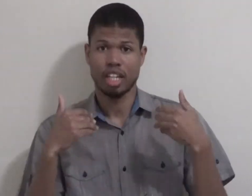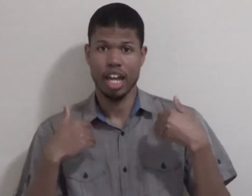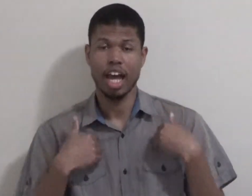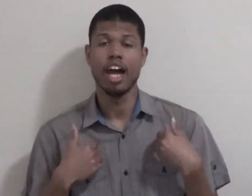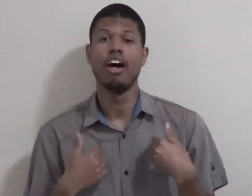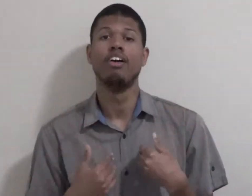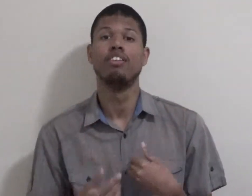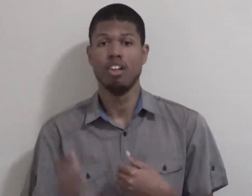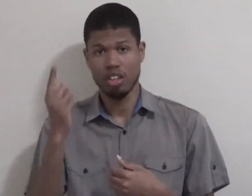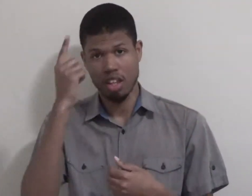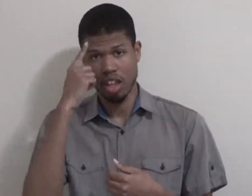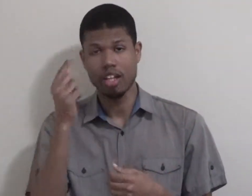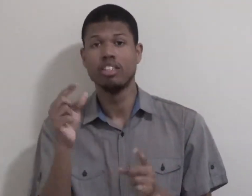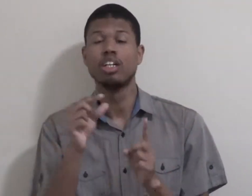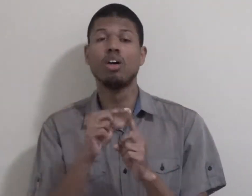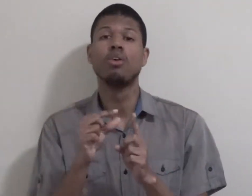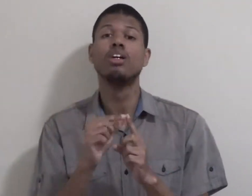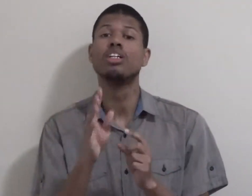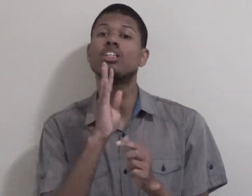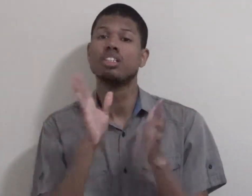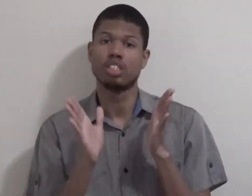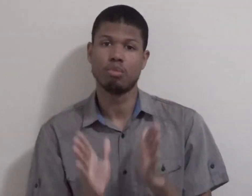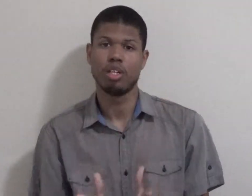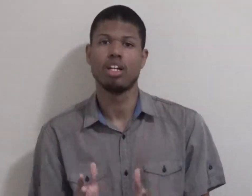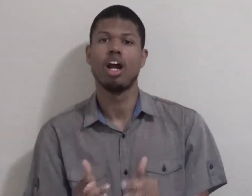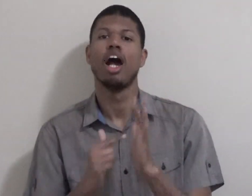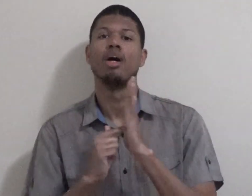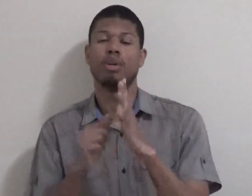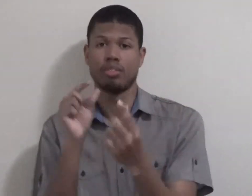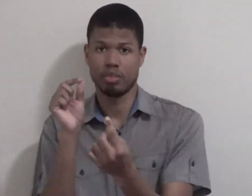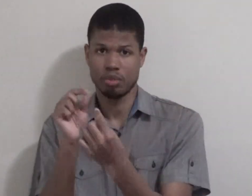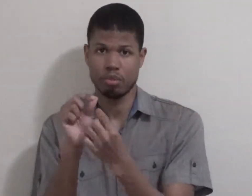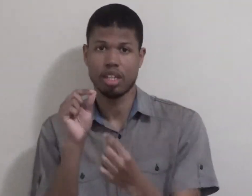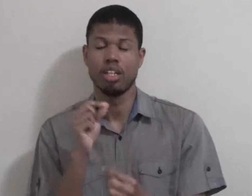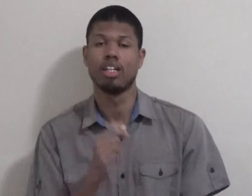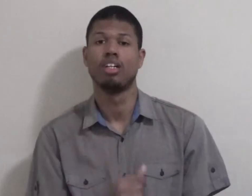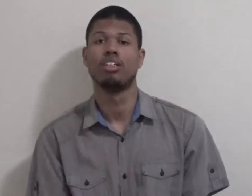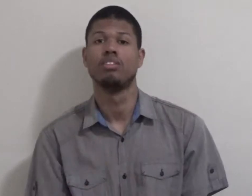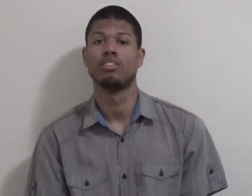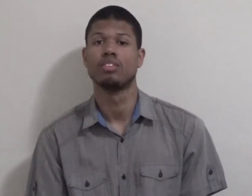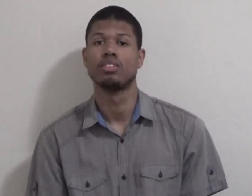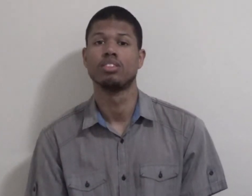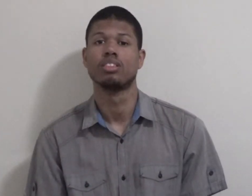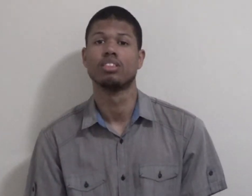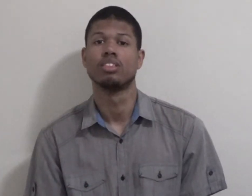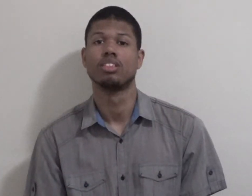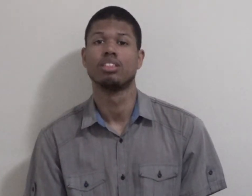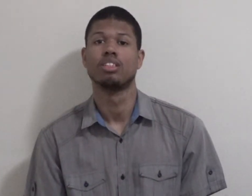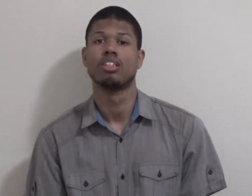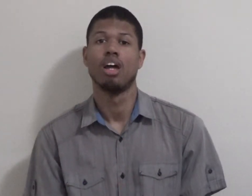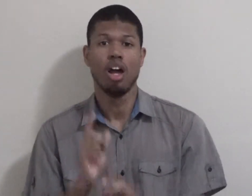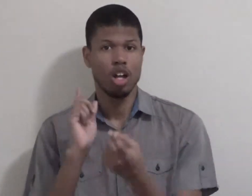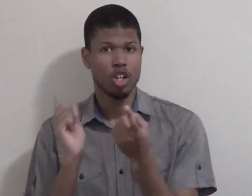expressed verbatim. Translating is not commonly used, as many English